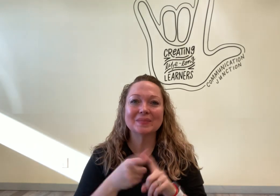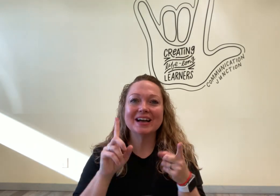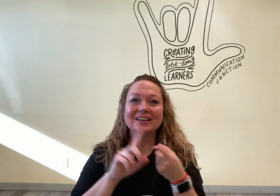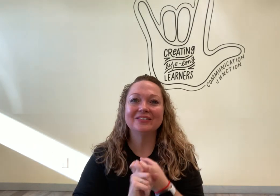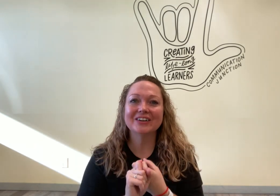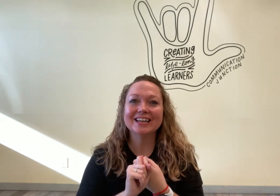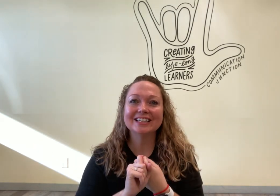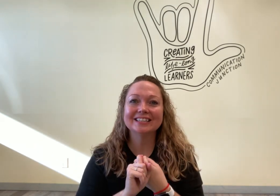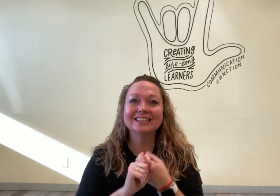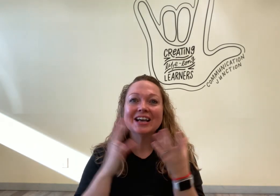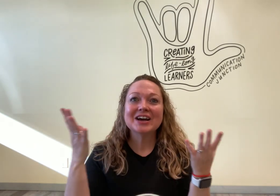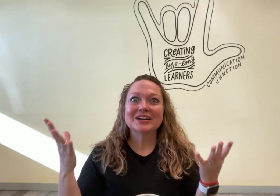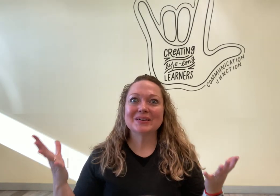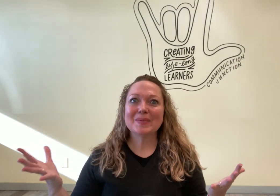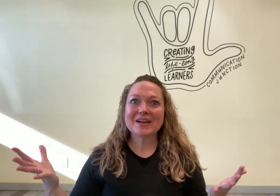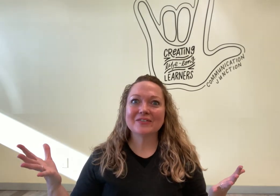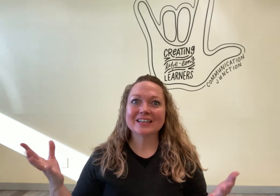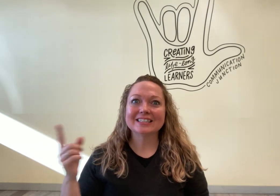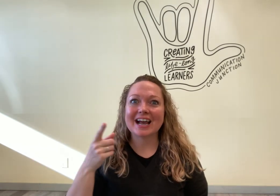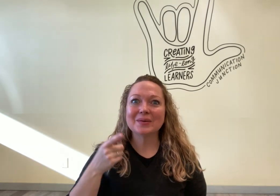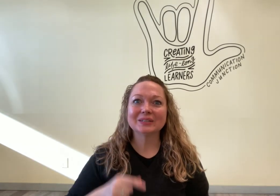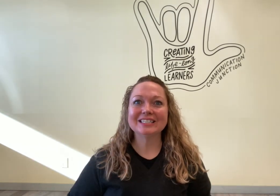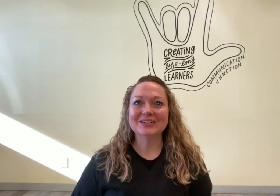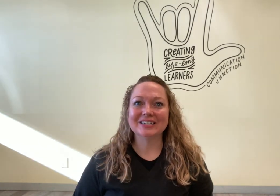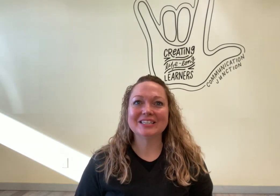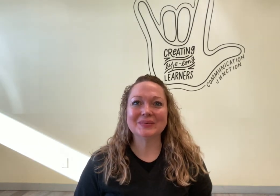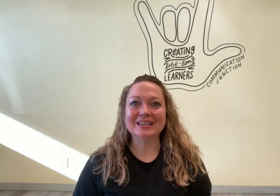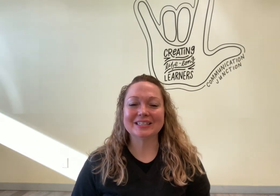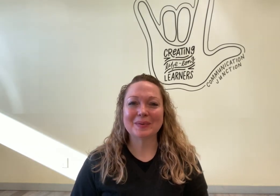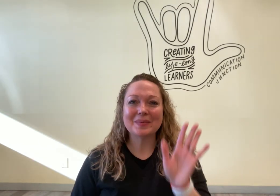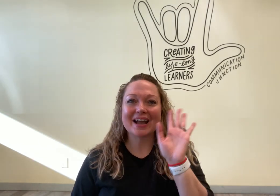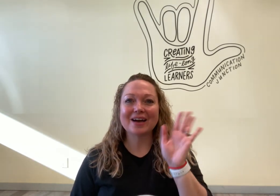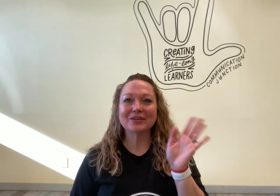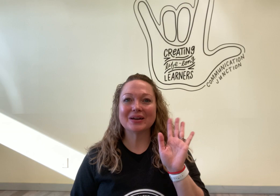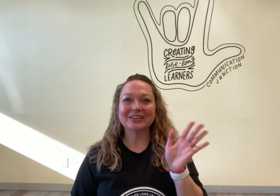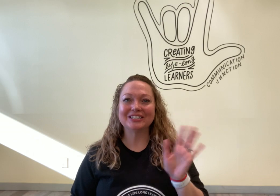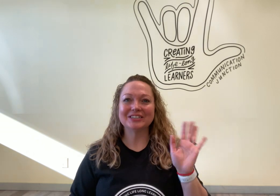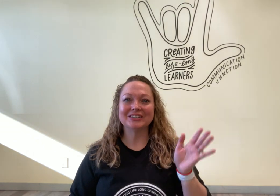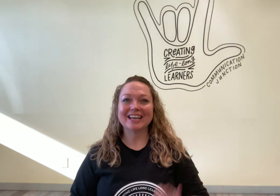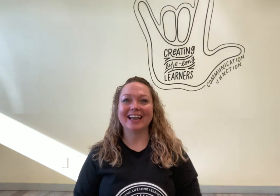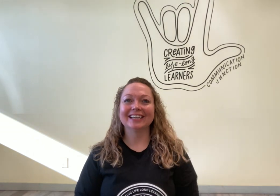my friends. Goodbye, friends, and I will see you in 2 weeks. Bye-bye. Have a great rest of your day.